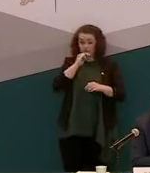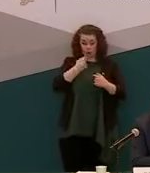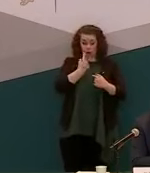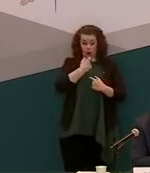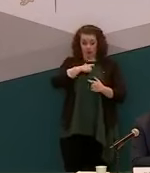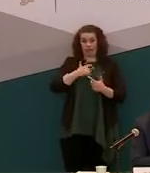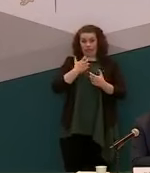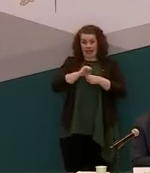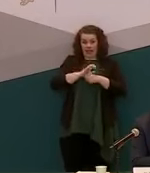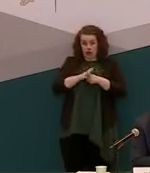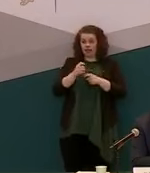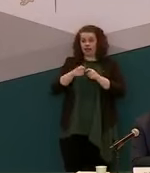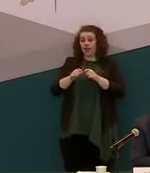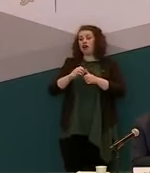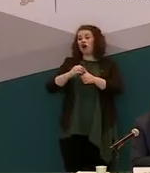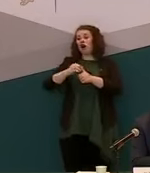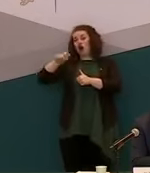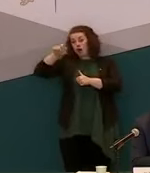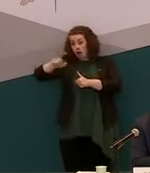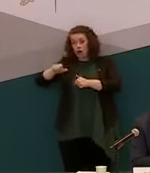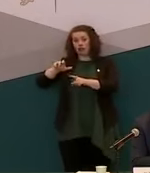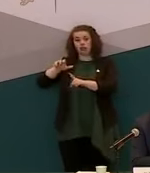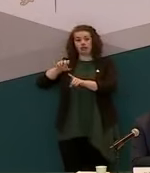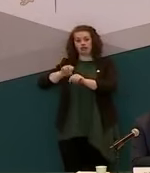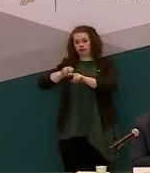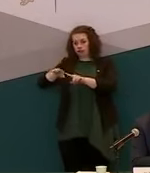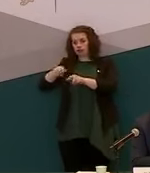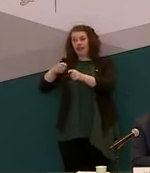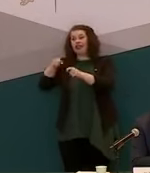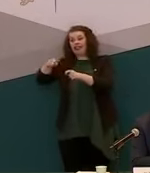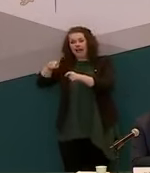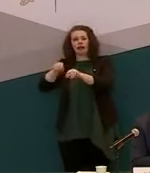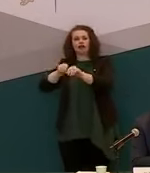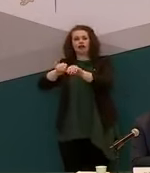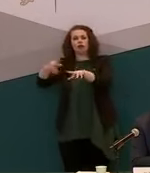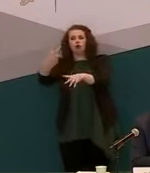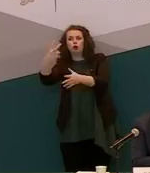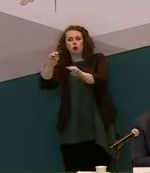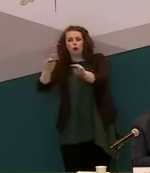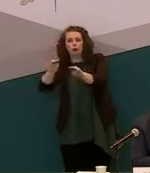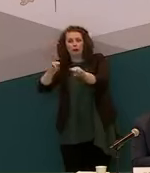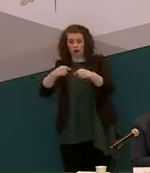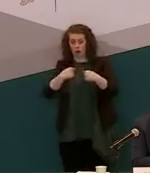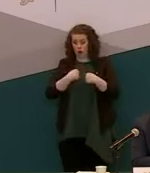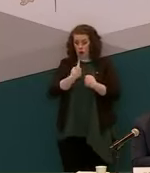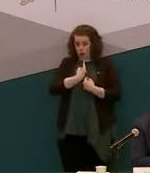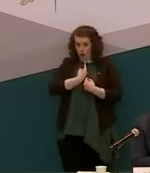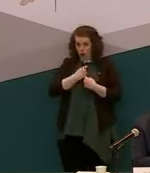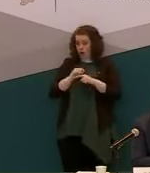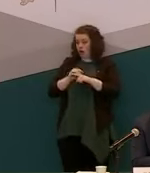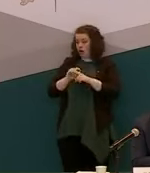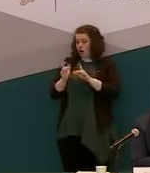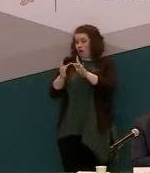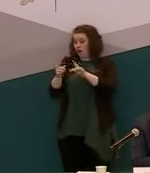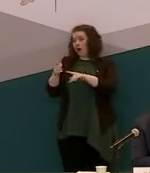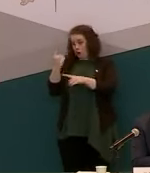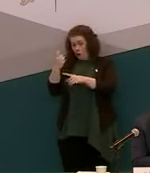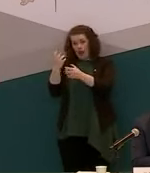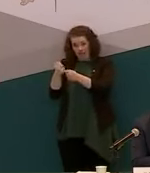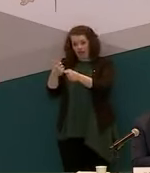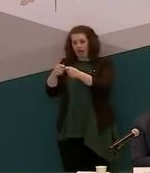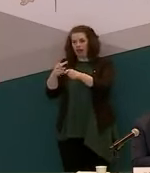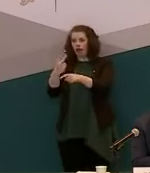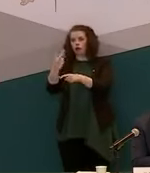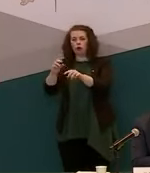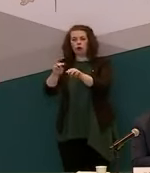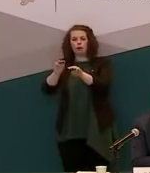one other person, but the second person infects 2 people. So every second person infects 2 people, and every